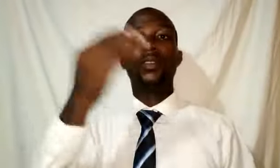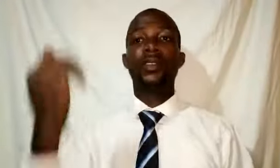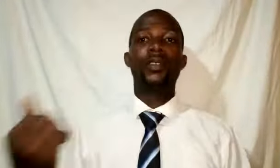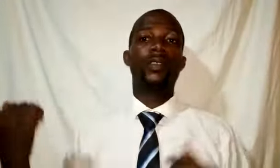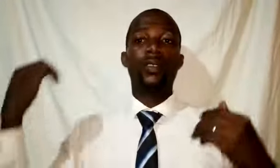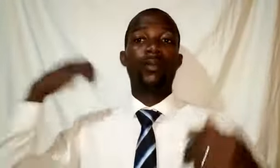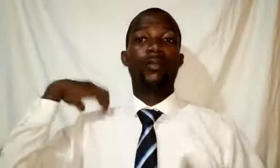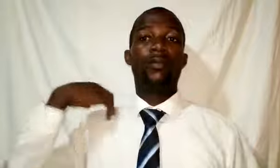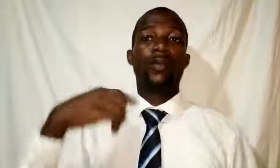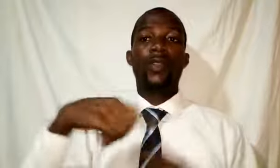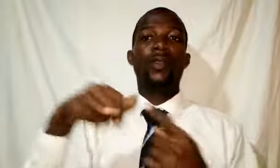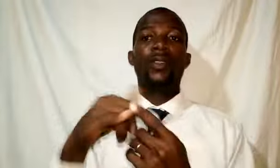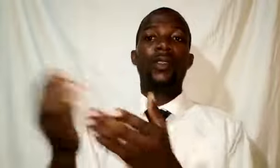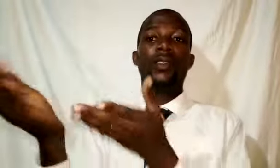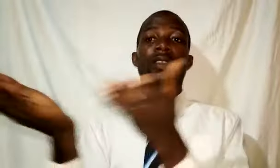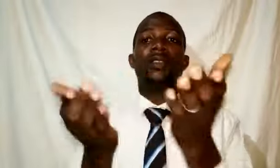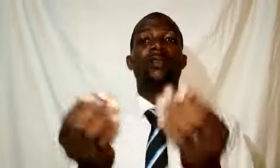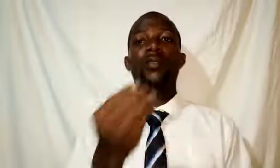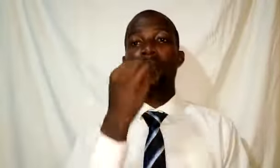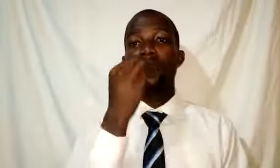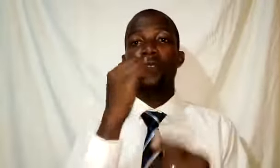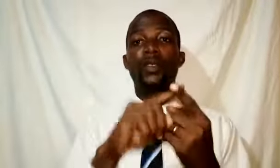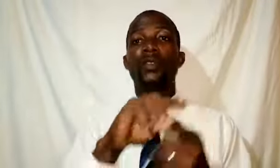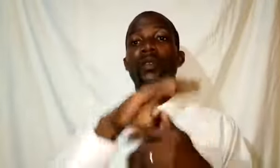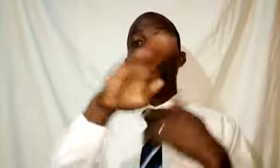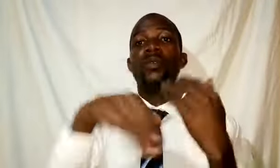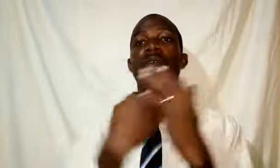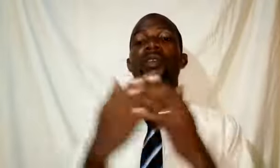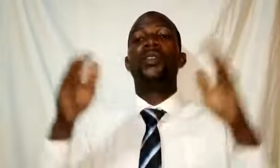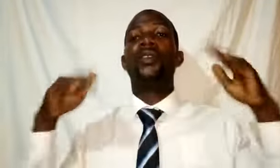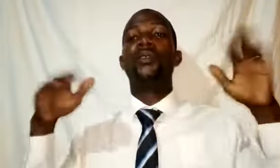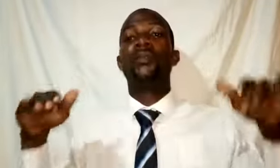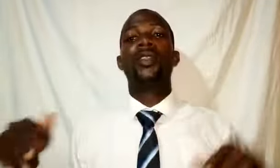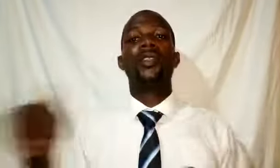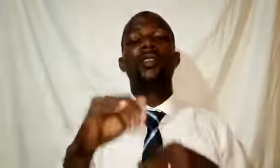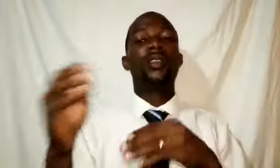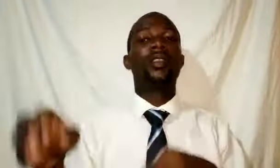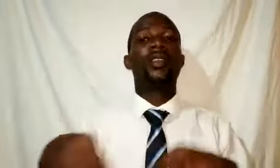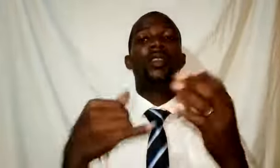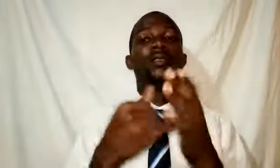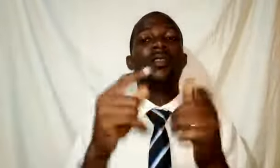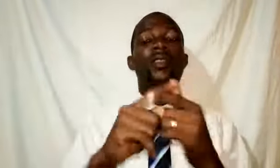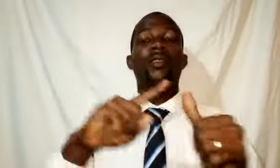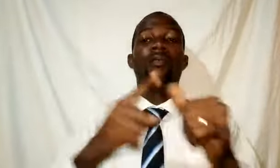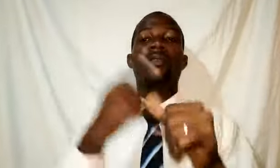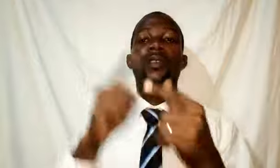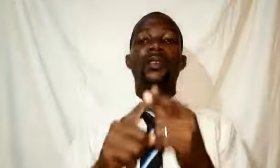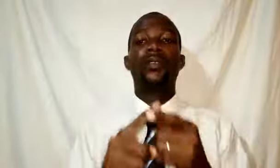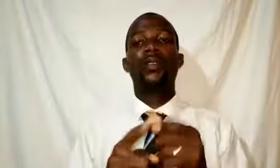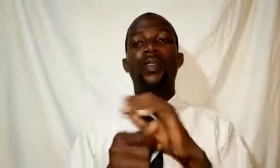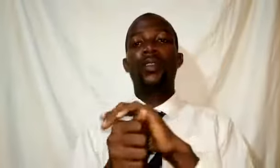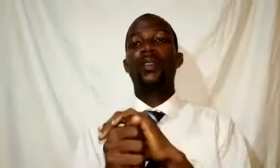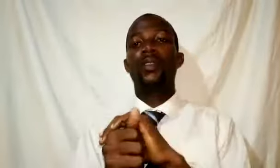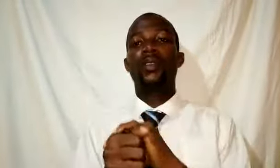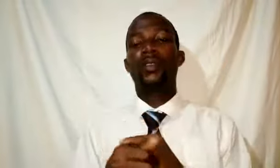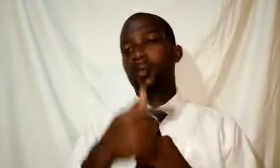When they served the food to their guests, they served the tortoise first. As a result, the birds were